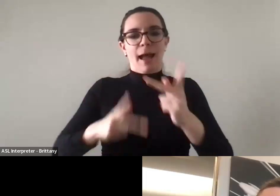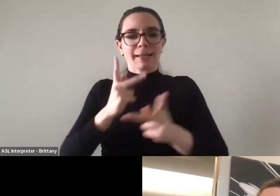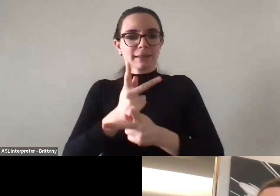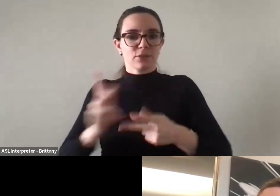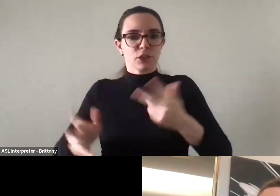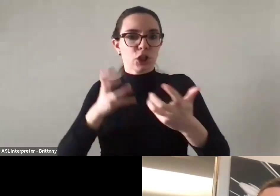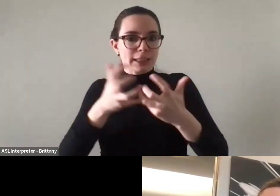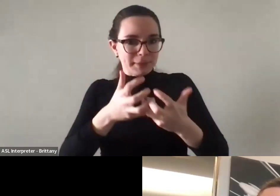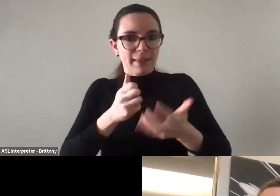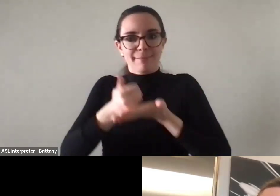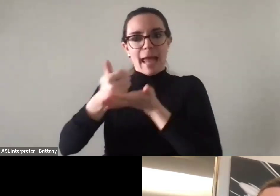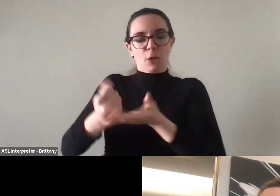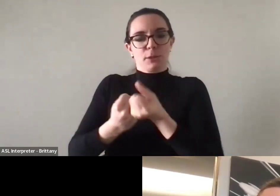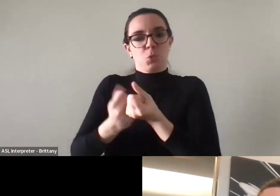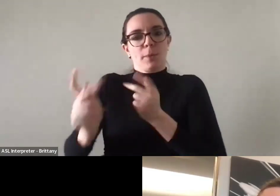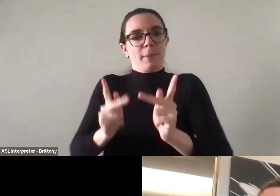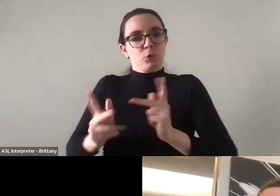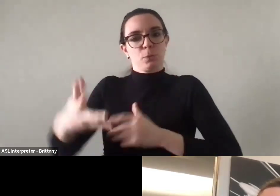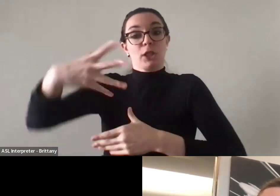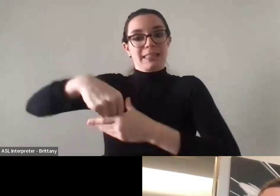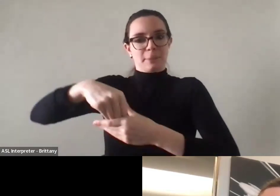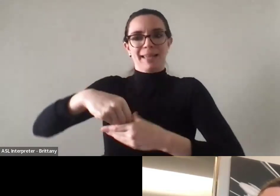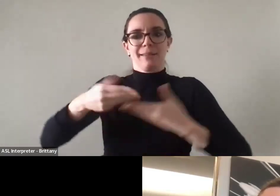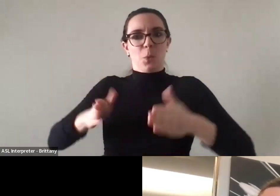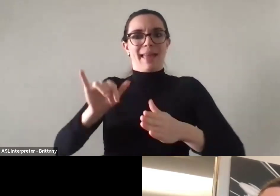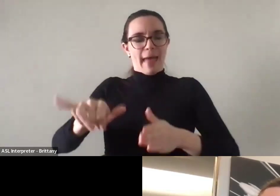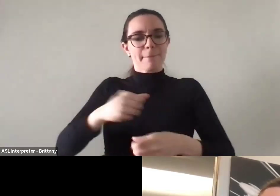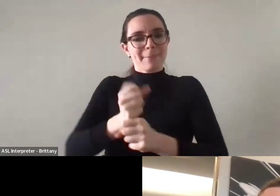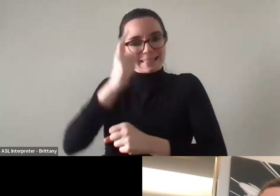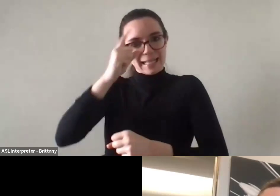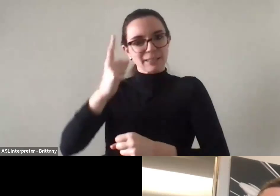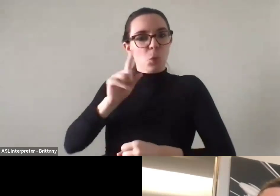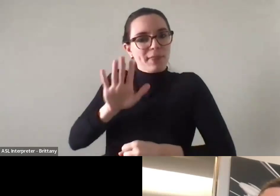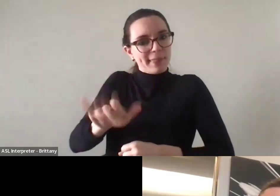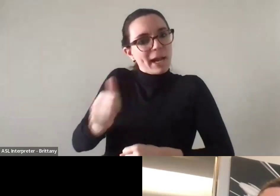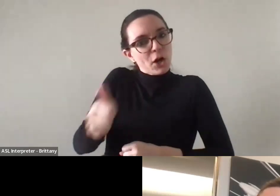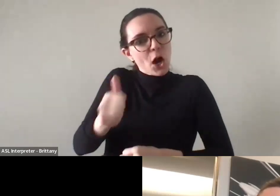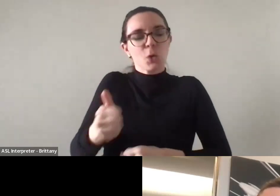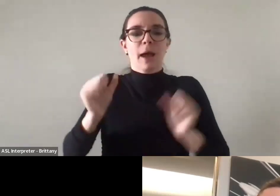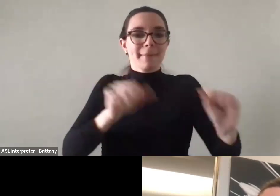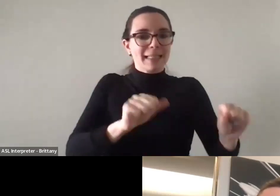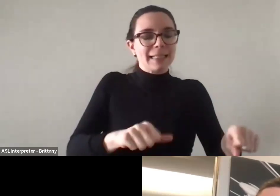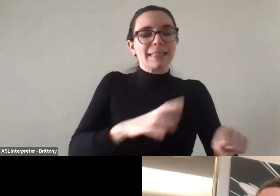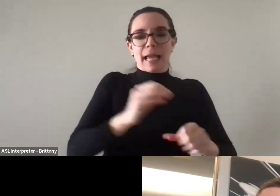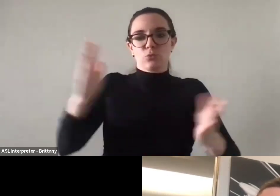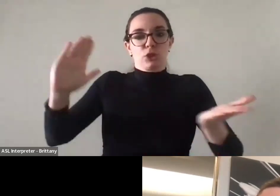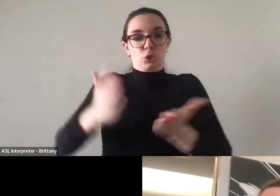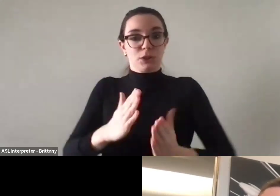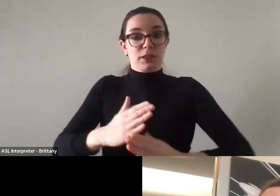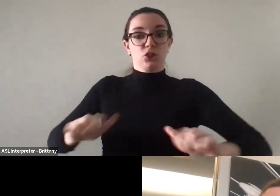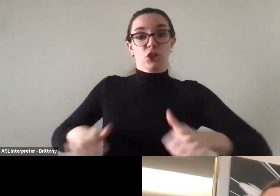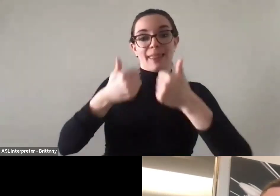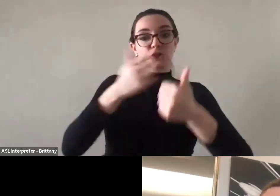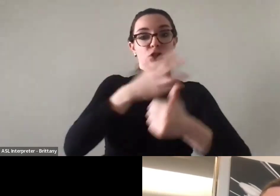terms of participate in a way that makes sense for their own abilities and talents and reduces challenges and barriers are some of the